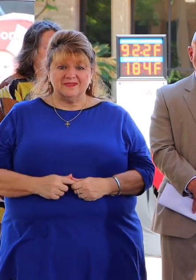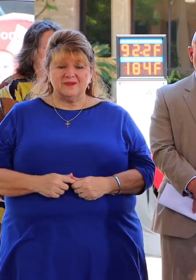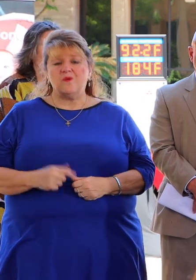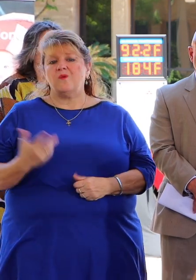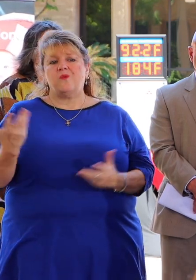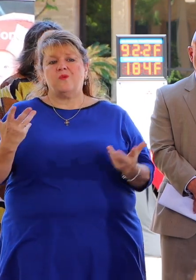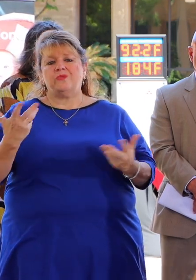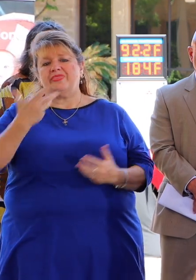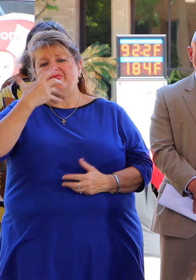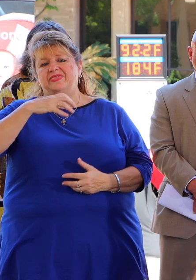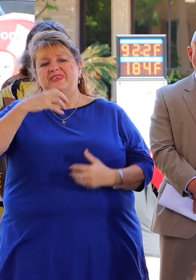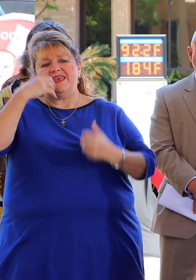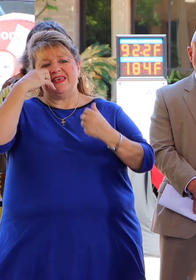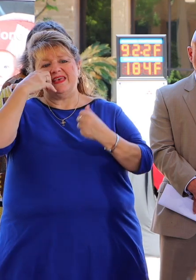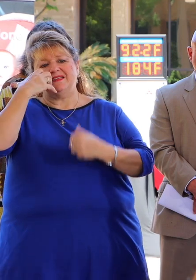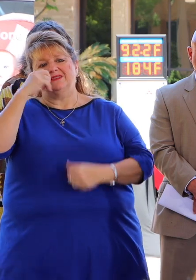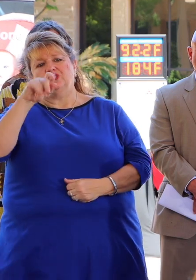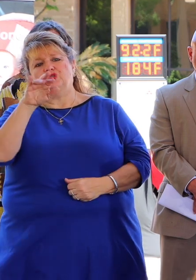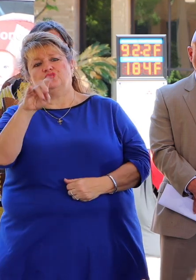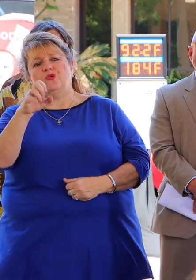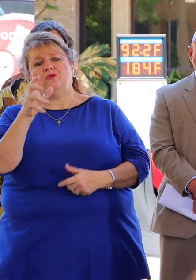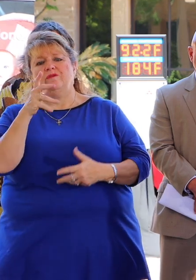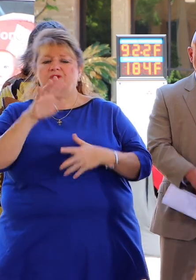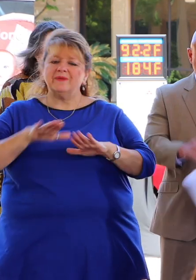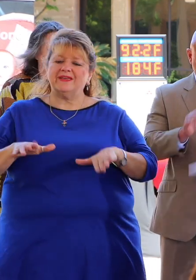stroke and a child left in a vehicle.